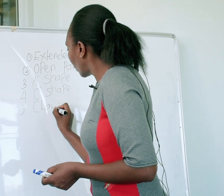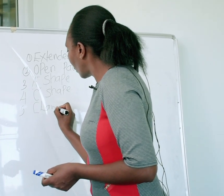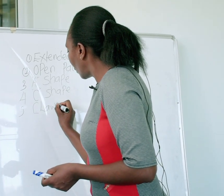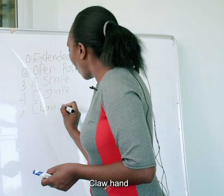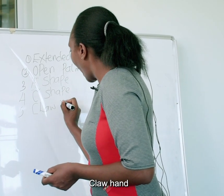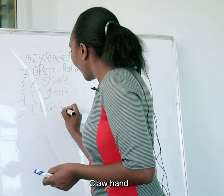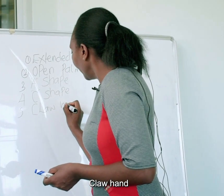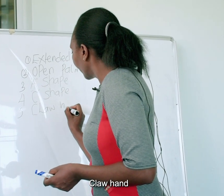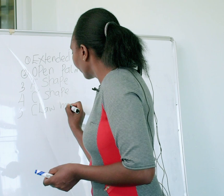claw hand.